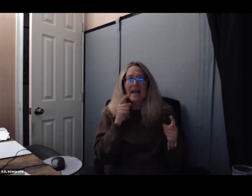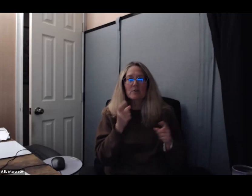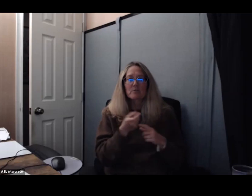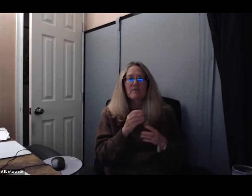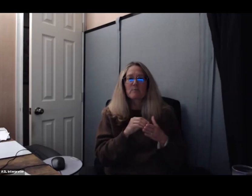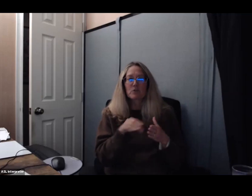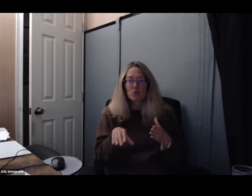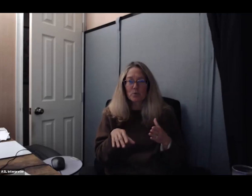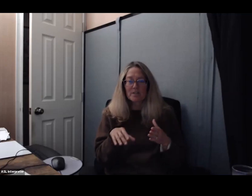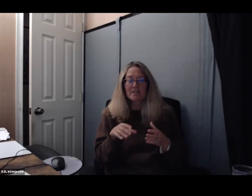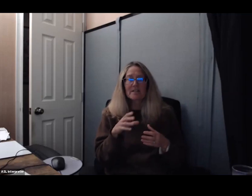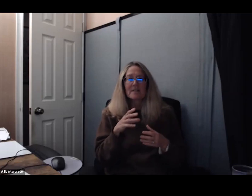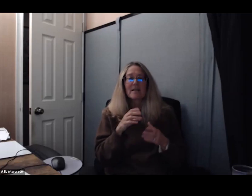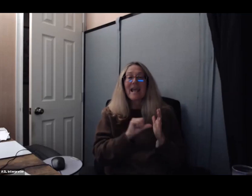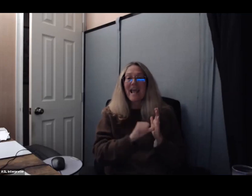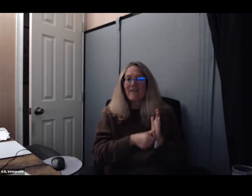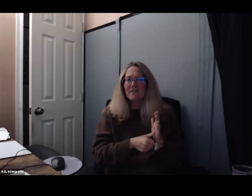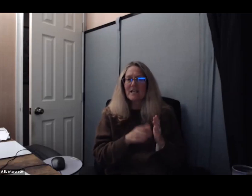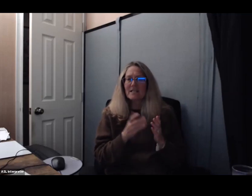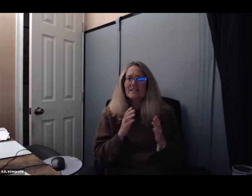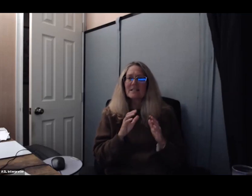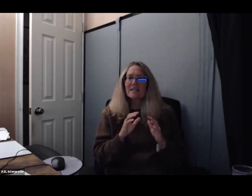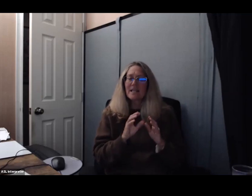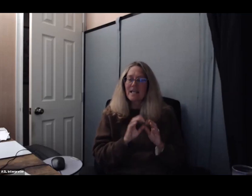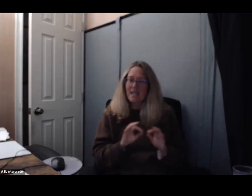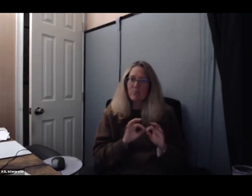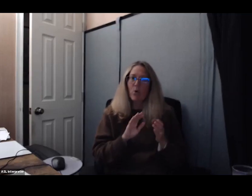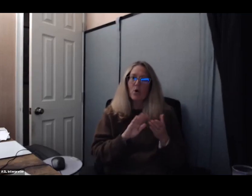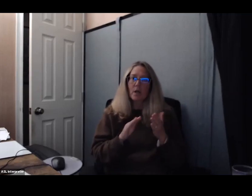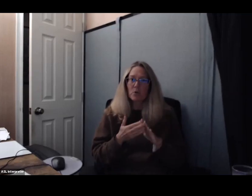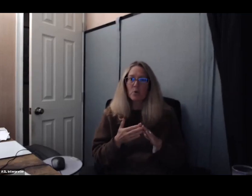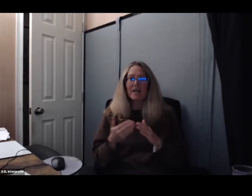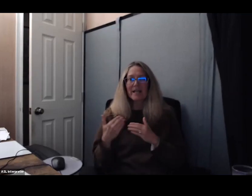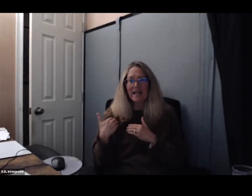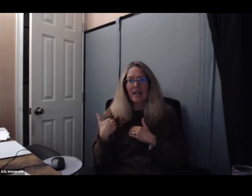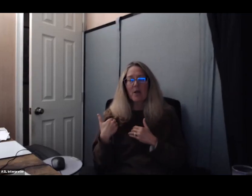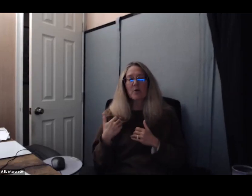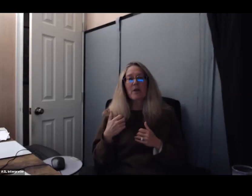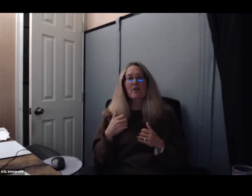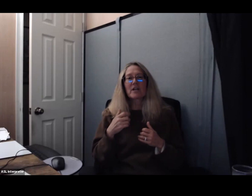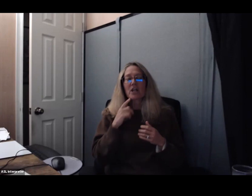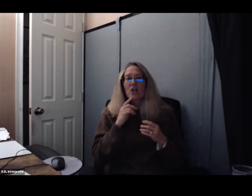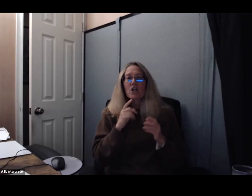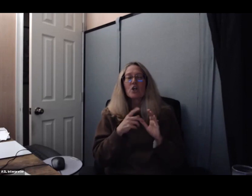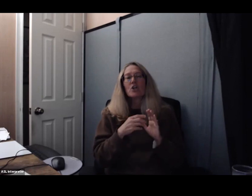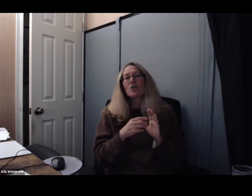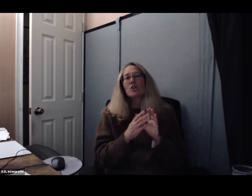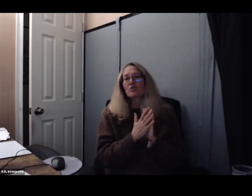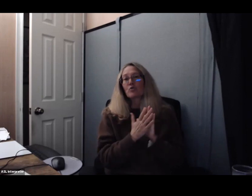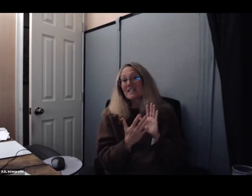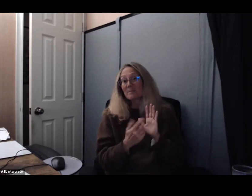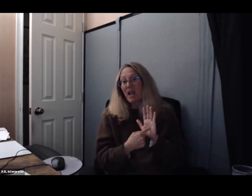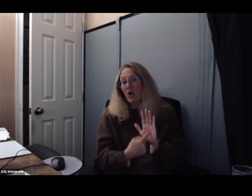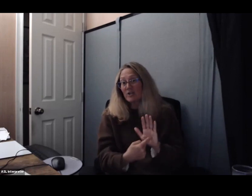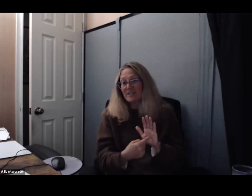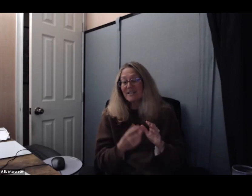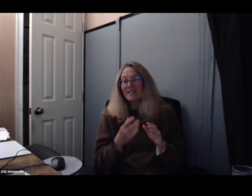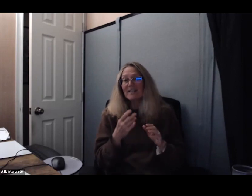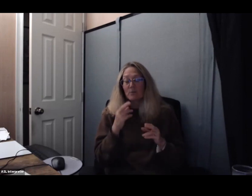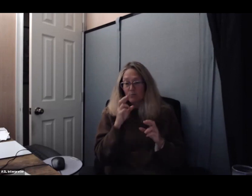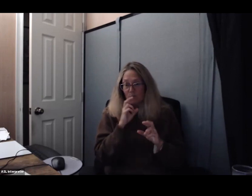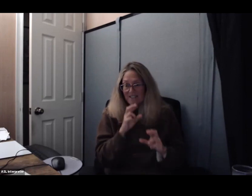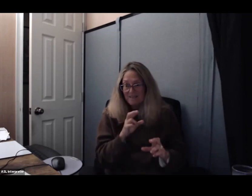from students emphasizing the importance of community, of accountability, transparency, integrity, respect, all